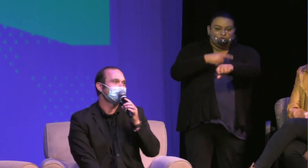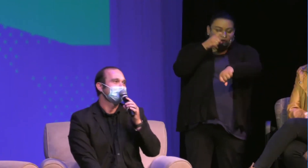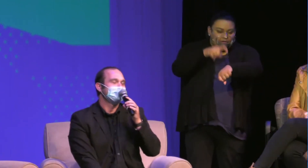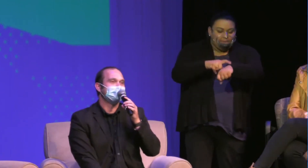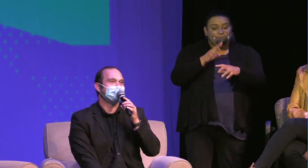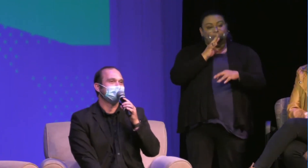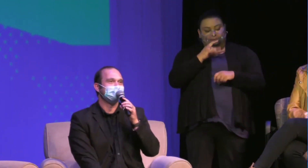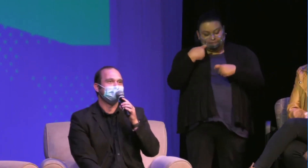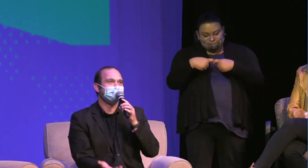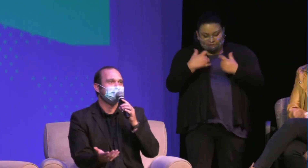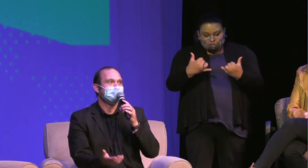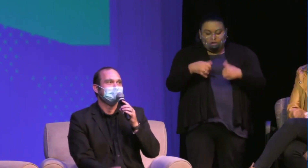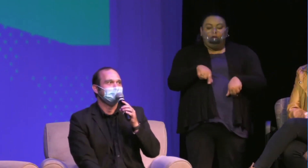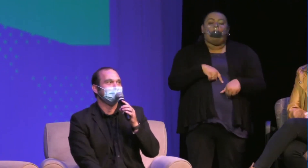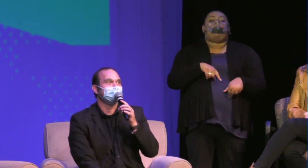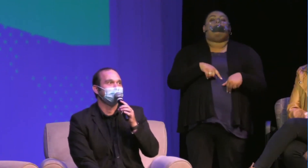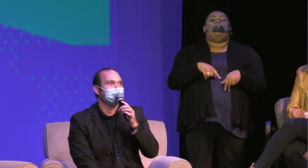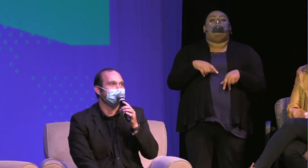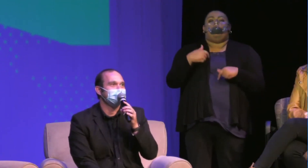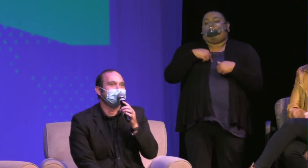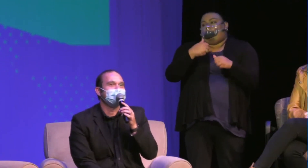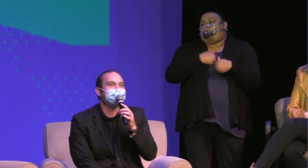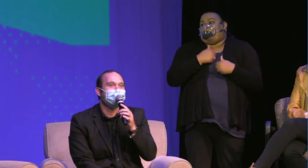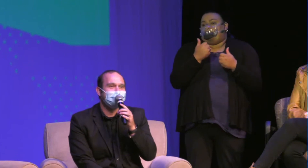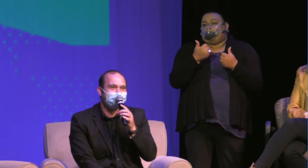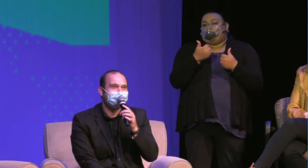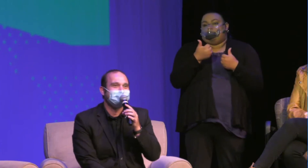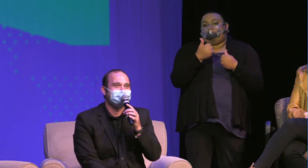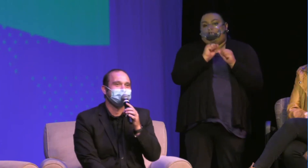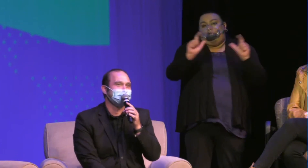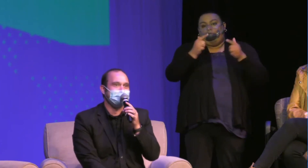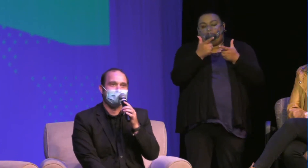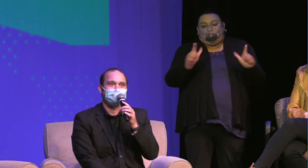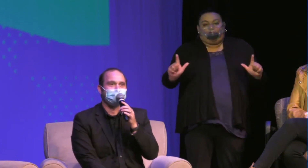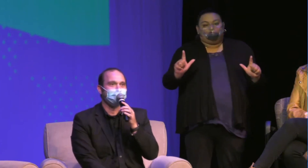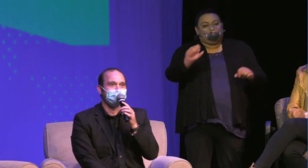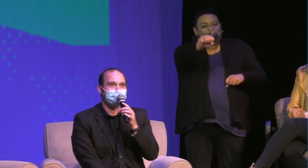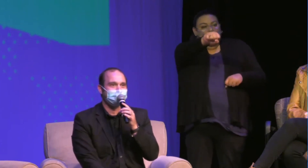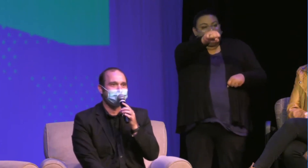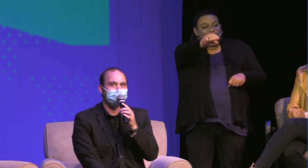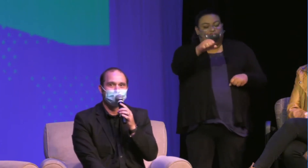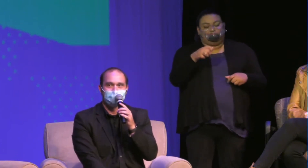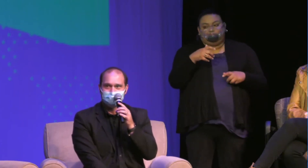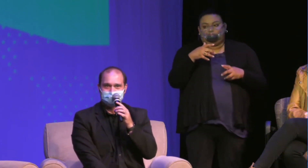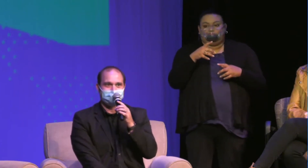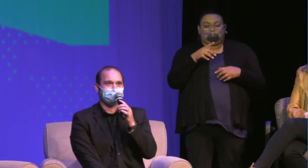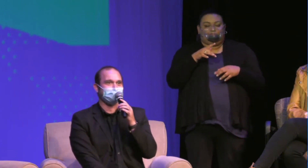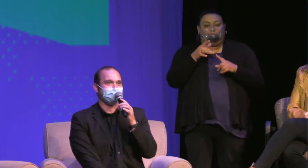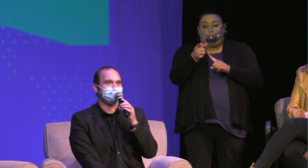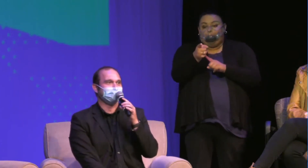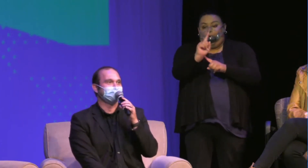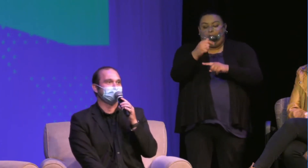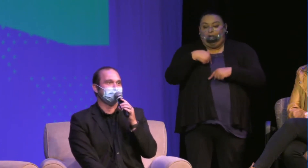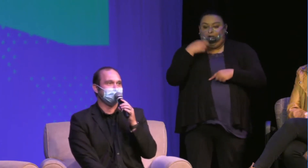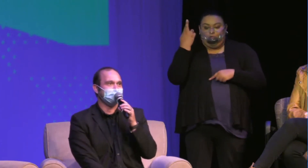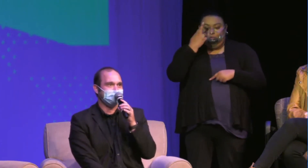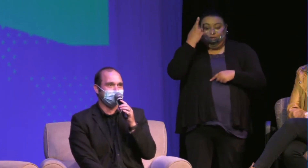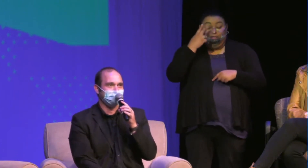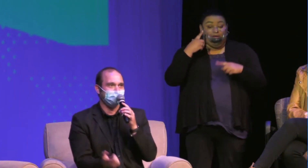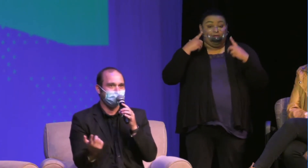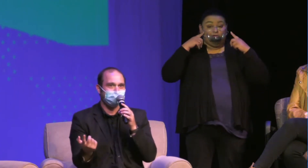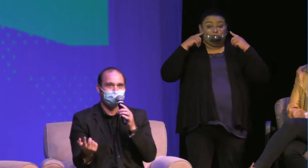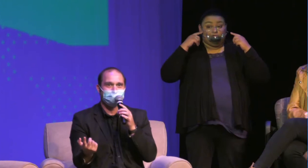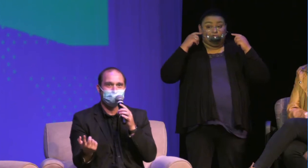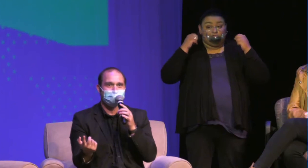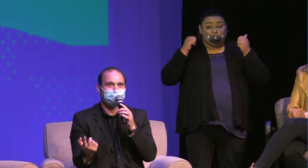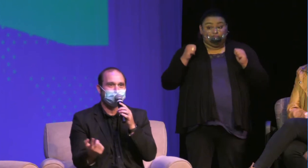Spanish. I love language anyway. So yeah, absolutely, it's the moment that I realized I didn't have